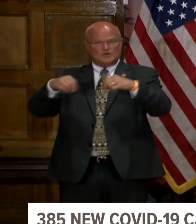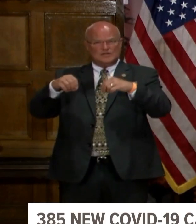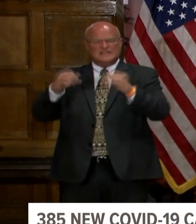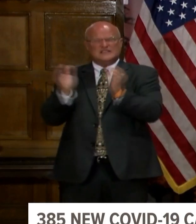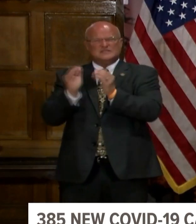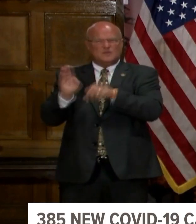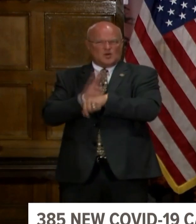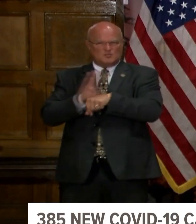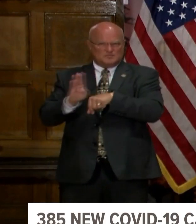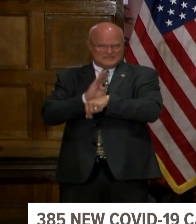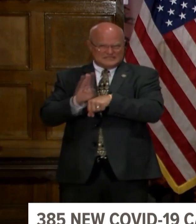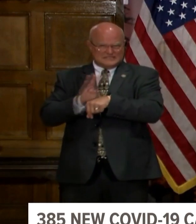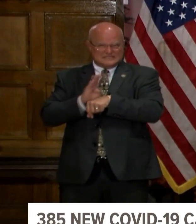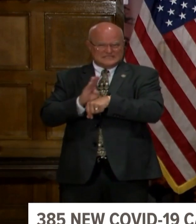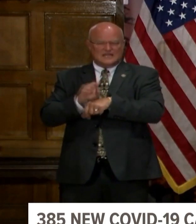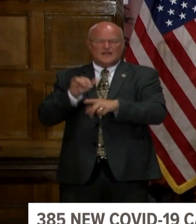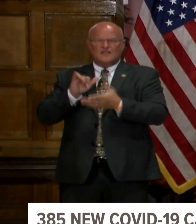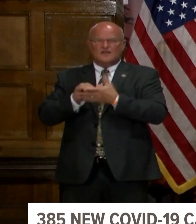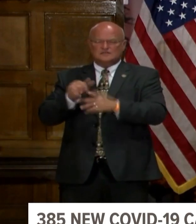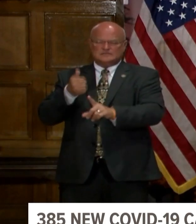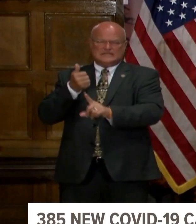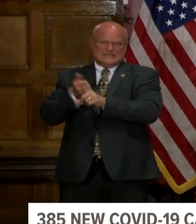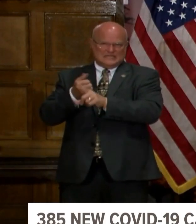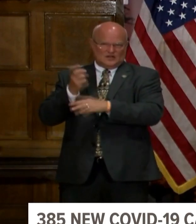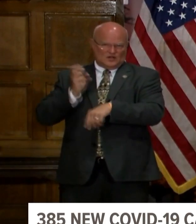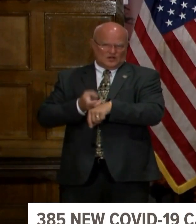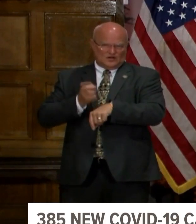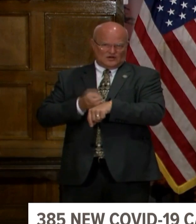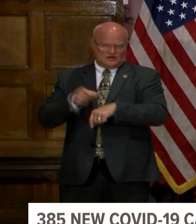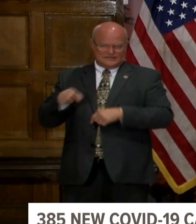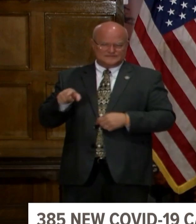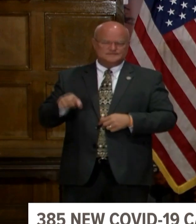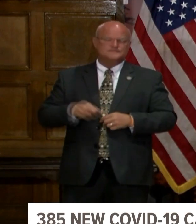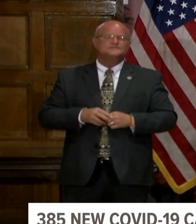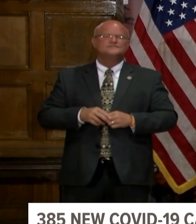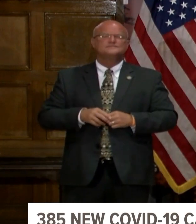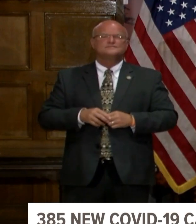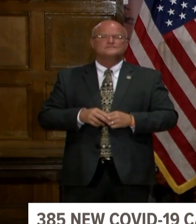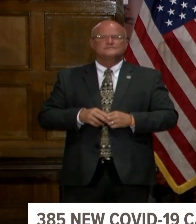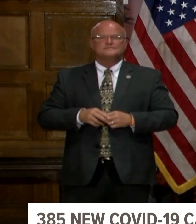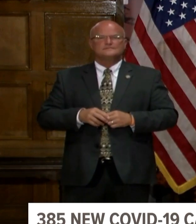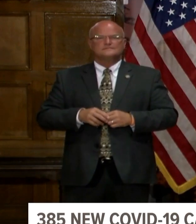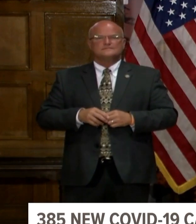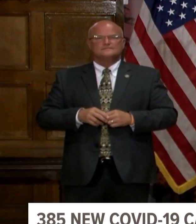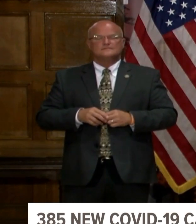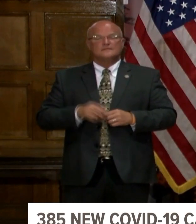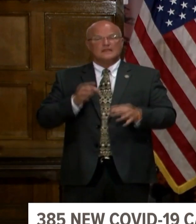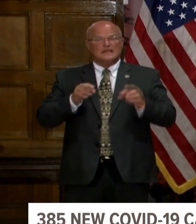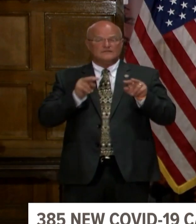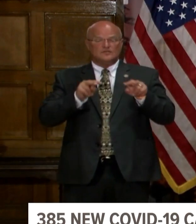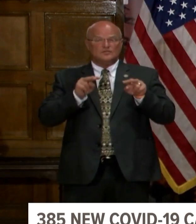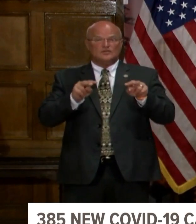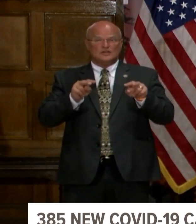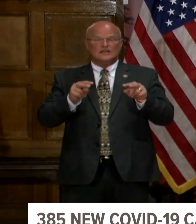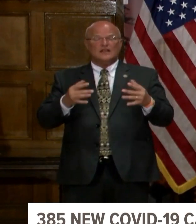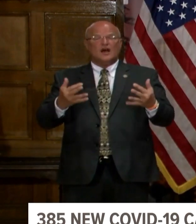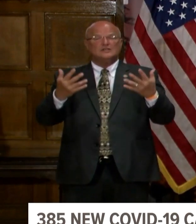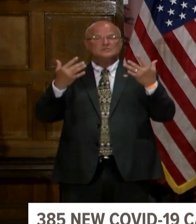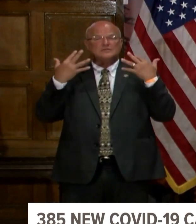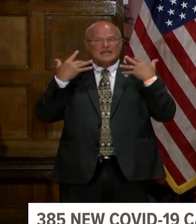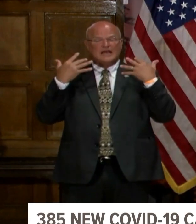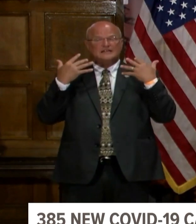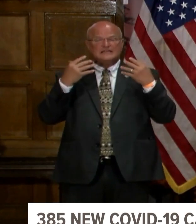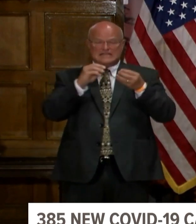the small business arena as being those particularly hardest hit. If you look at the hospitality and